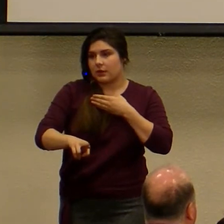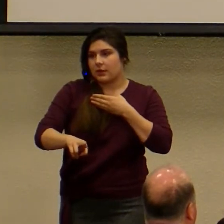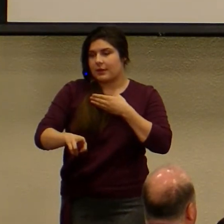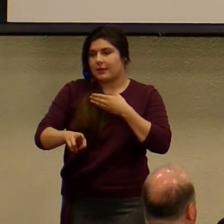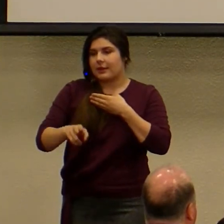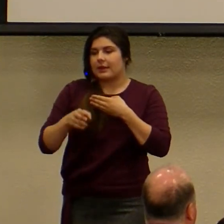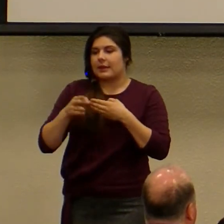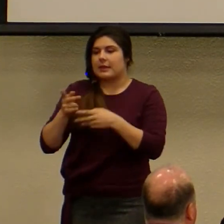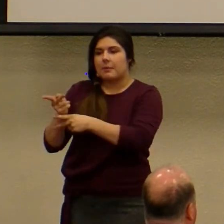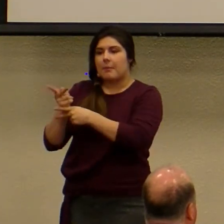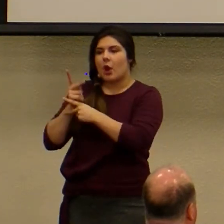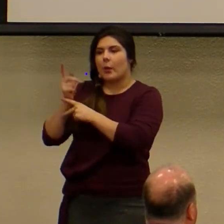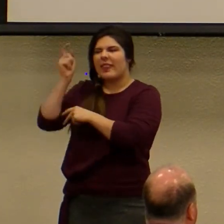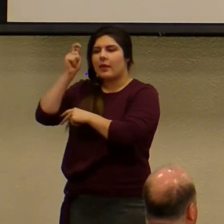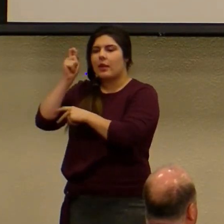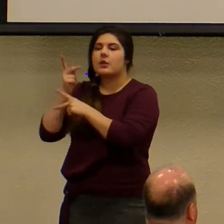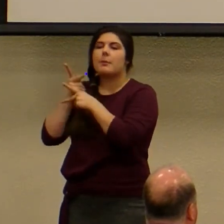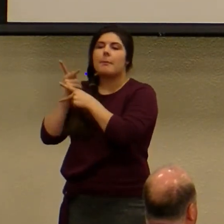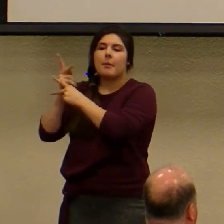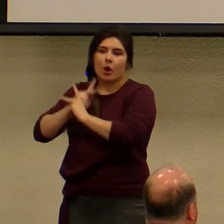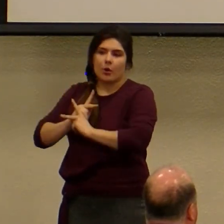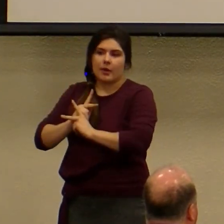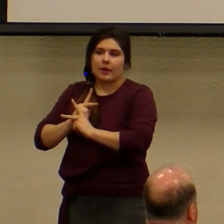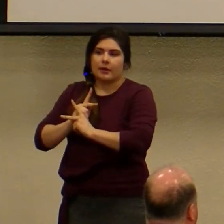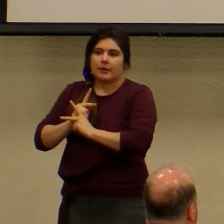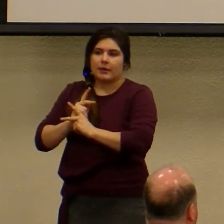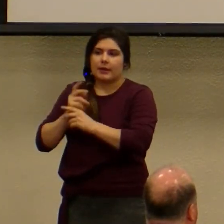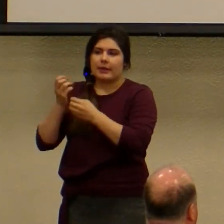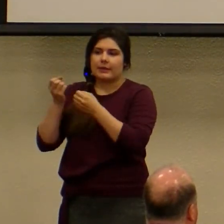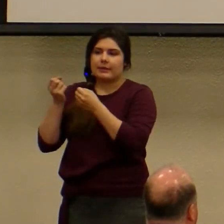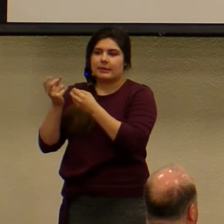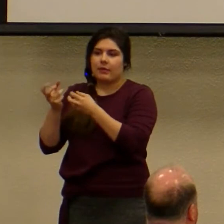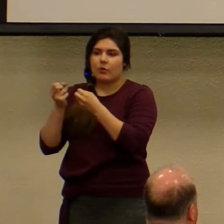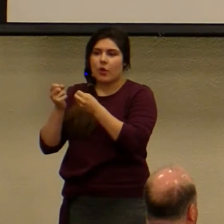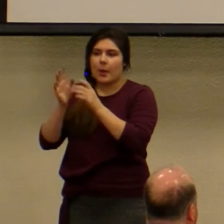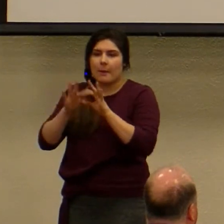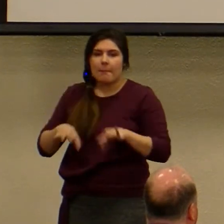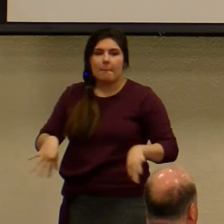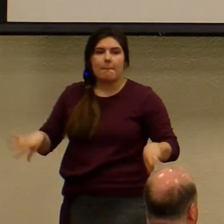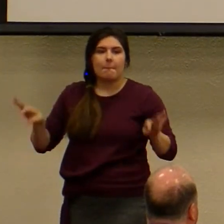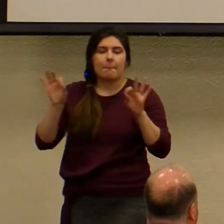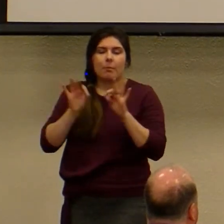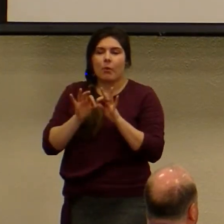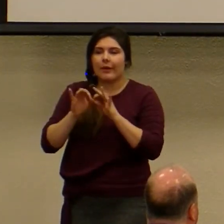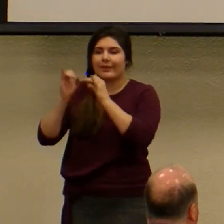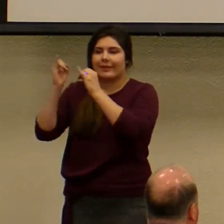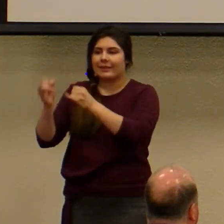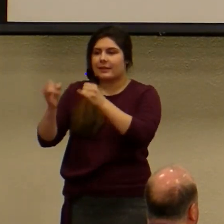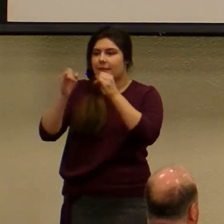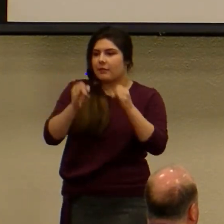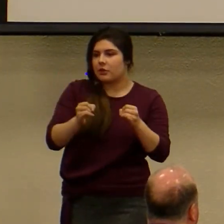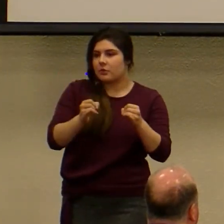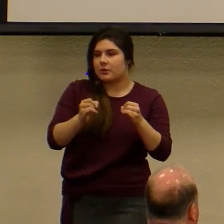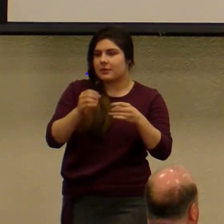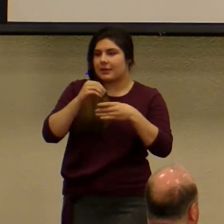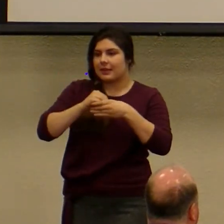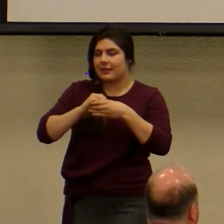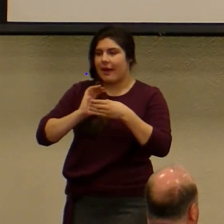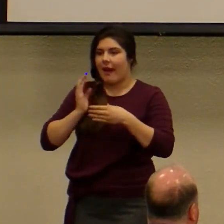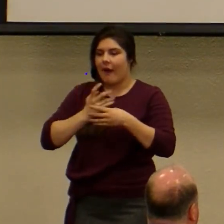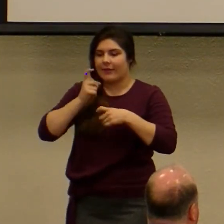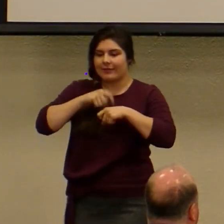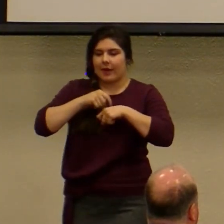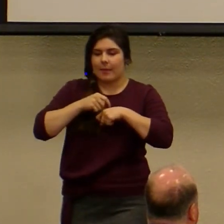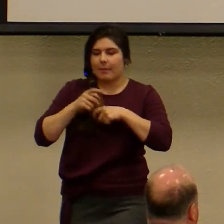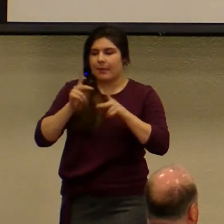borrowed theologically in the thinking of a number of important individuals in our time, contemporaries that